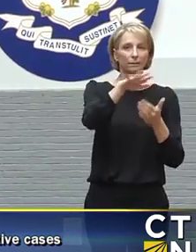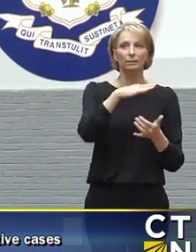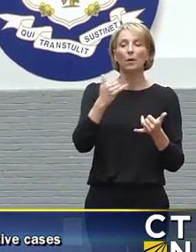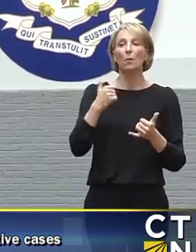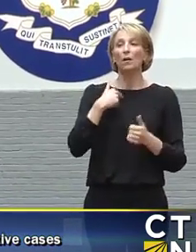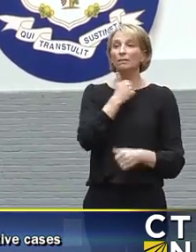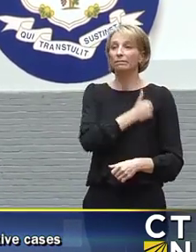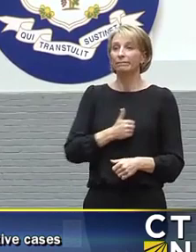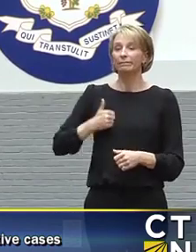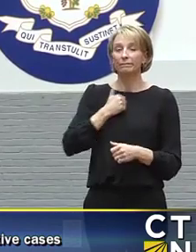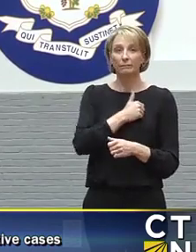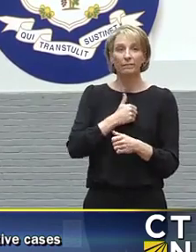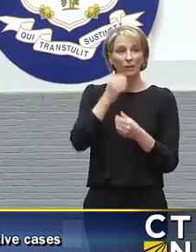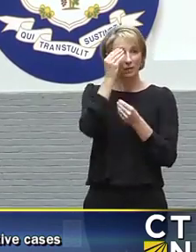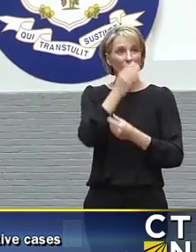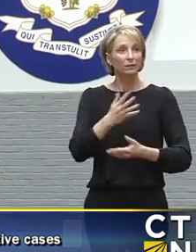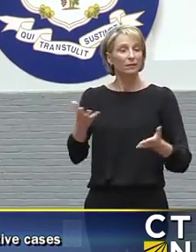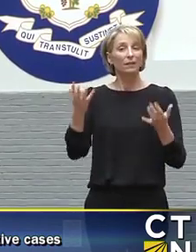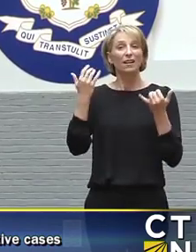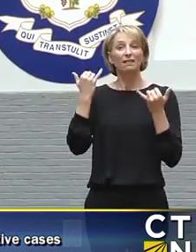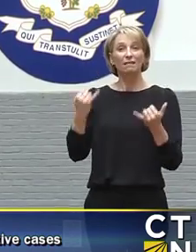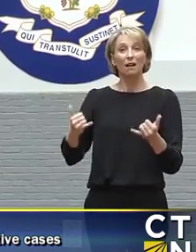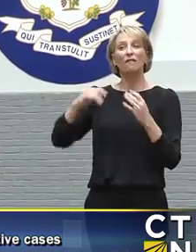you that we've had our fourth fatality now,